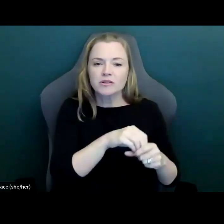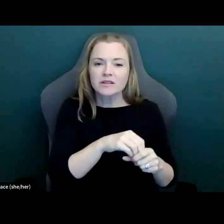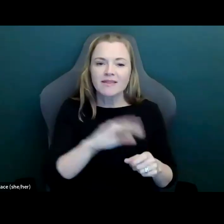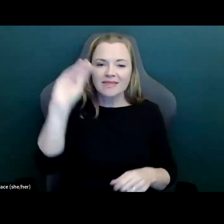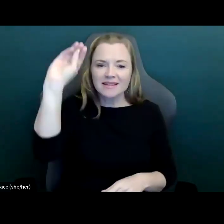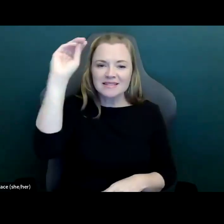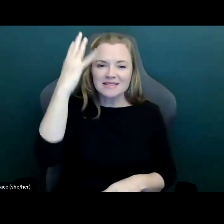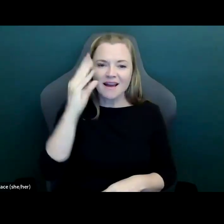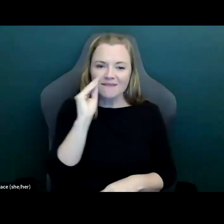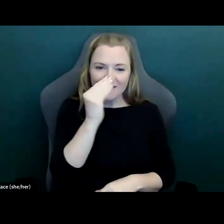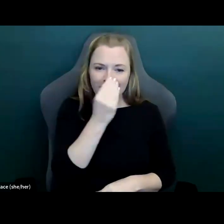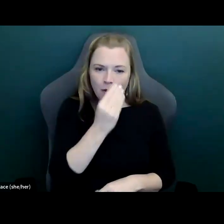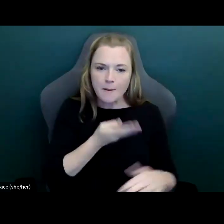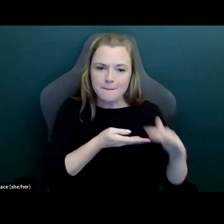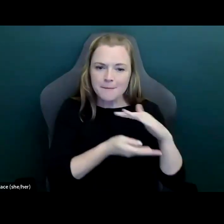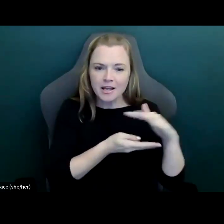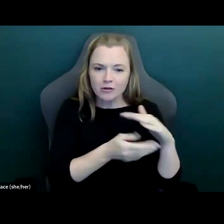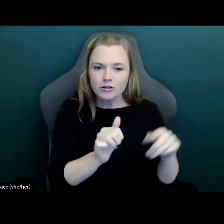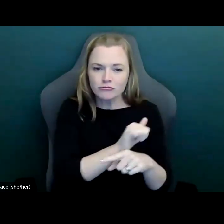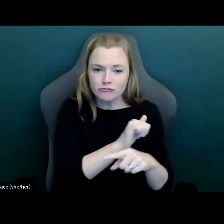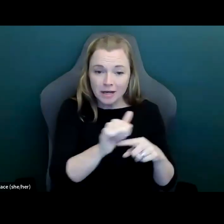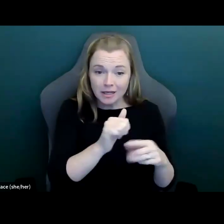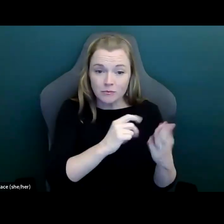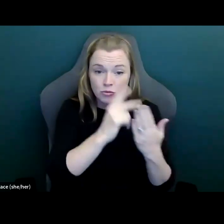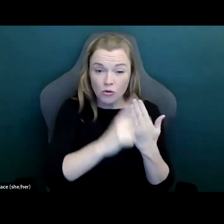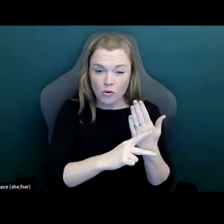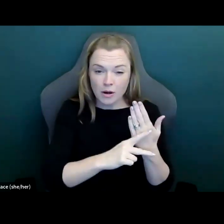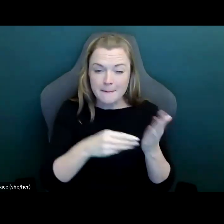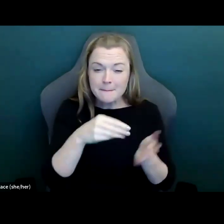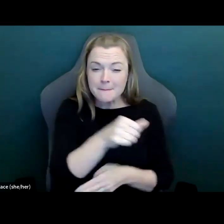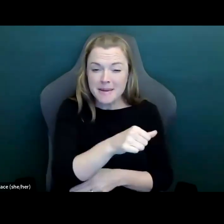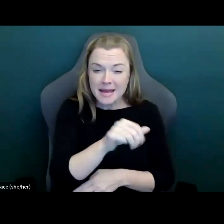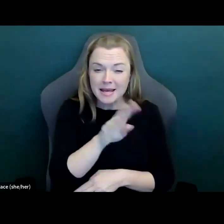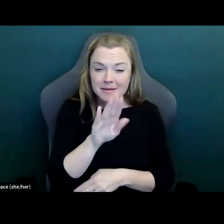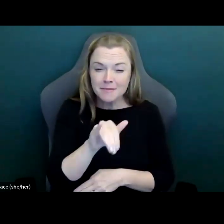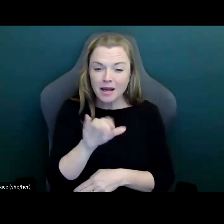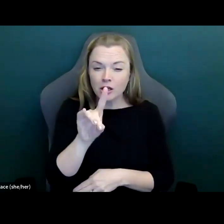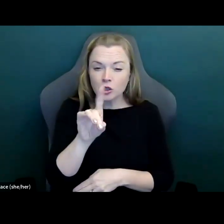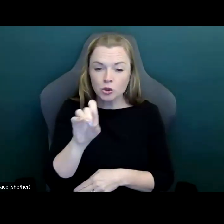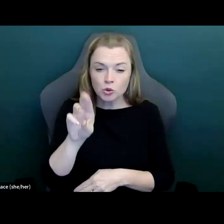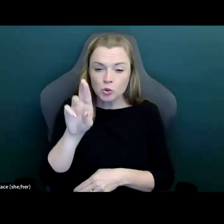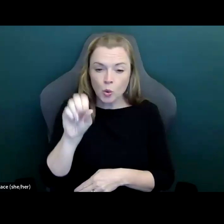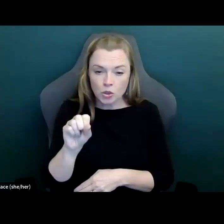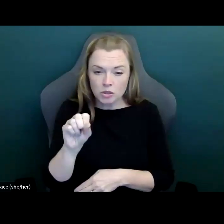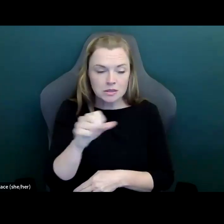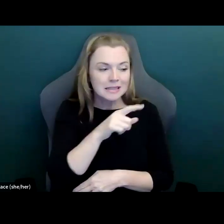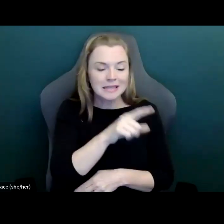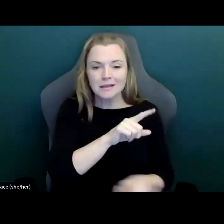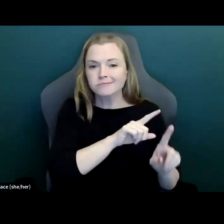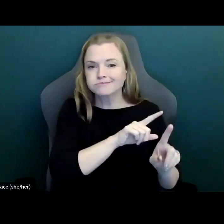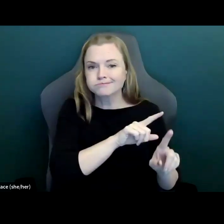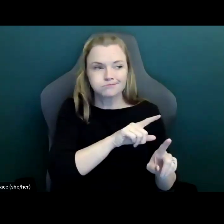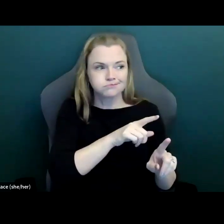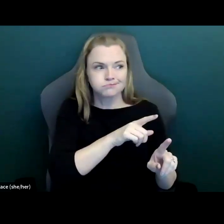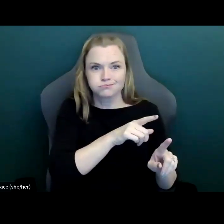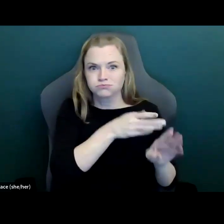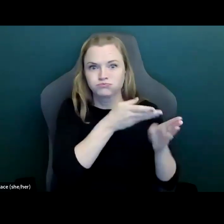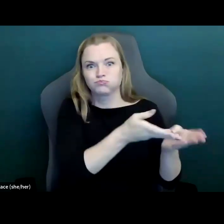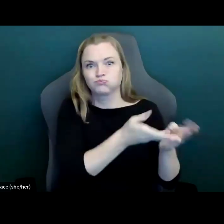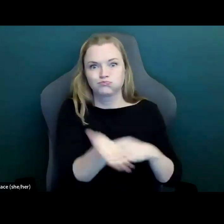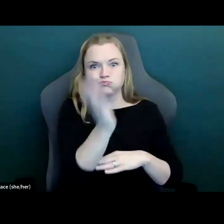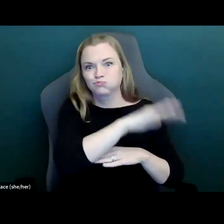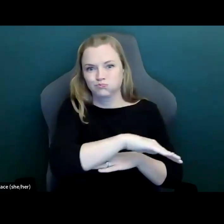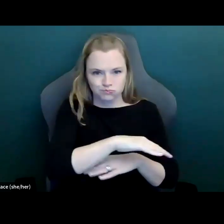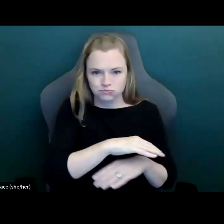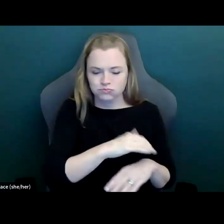program, which was paid for by Doors. And because he was spending so many hours in the Sunflower Bakery training program at the time,